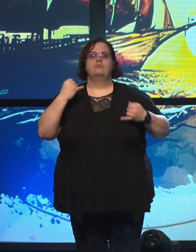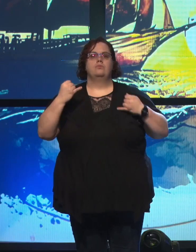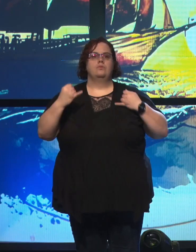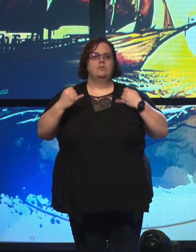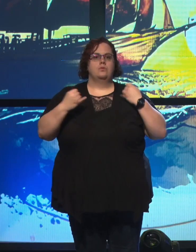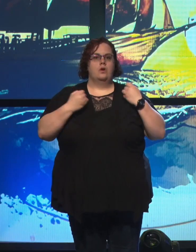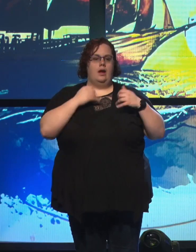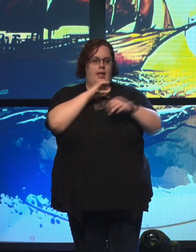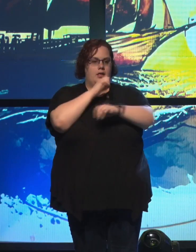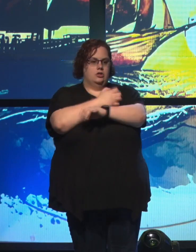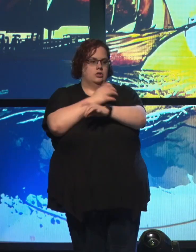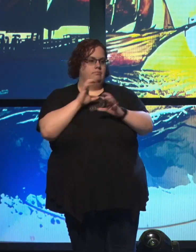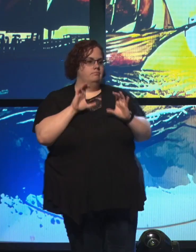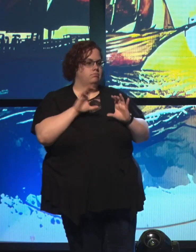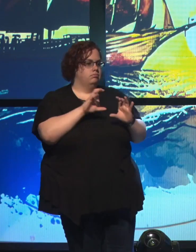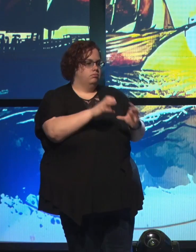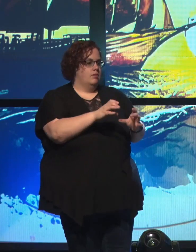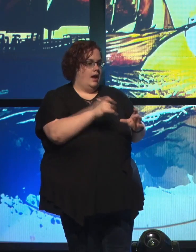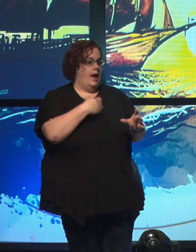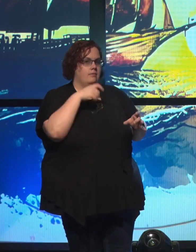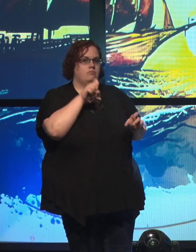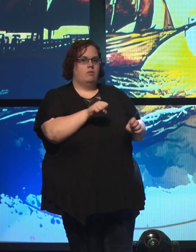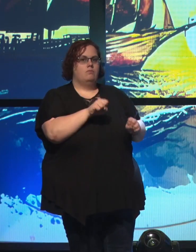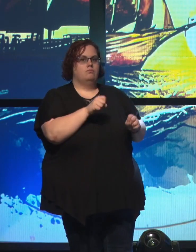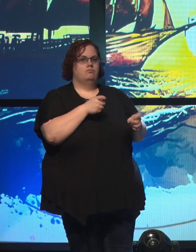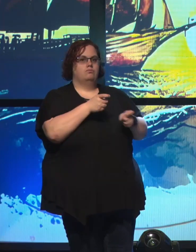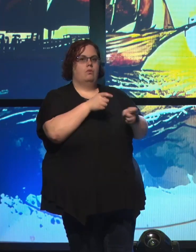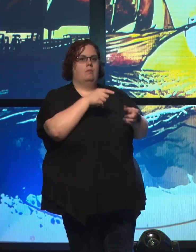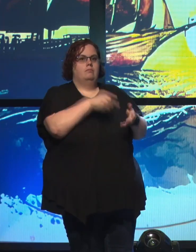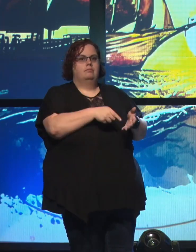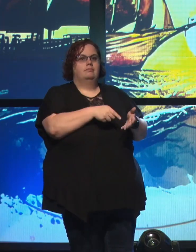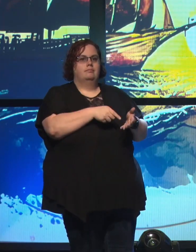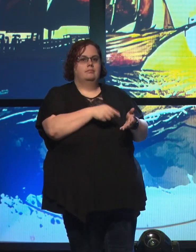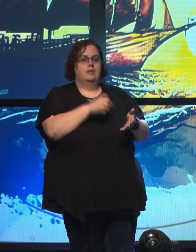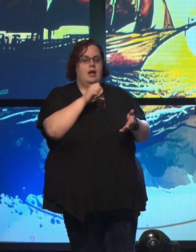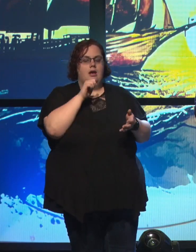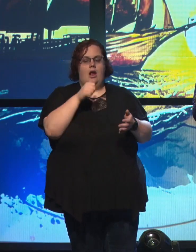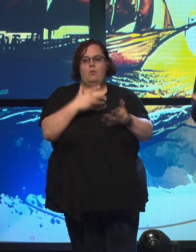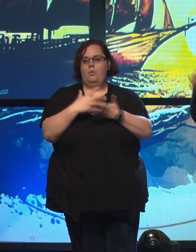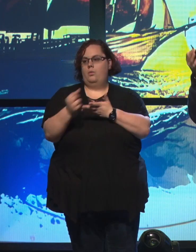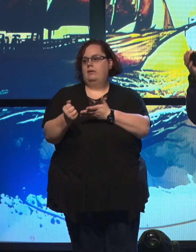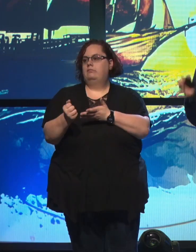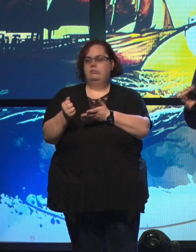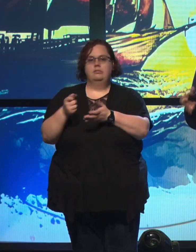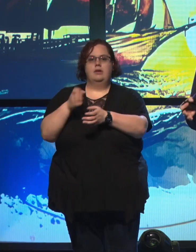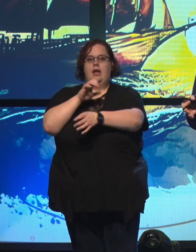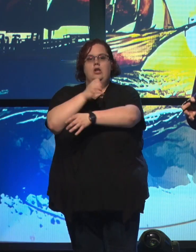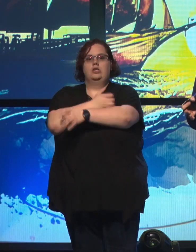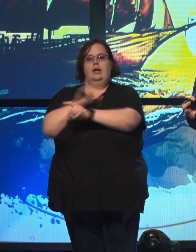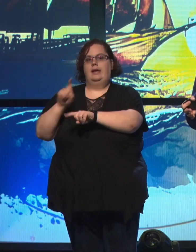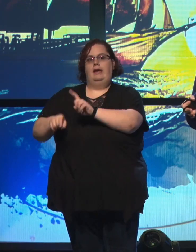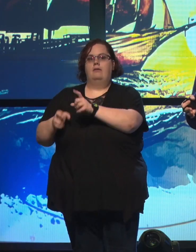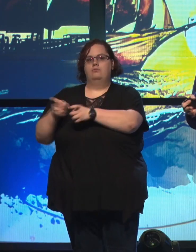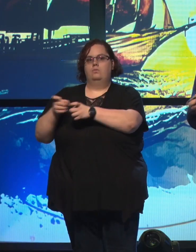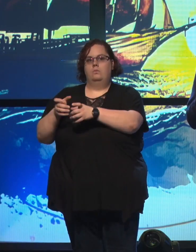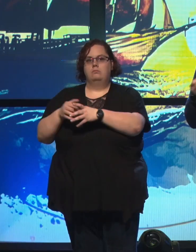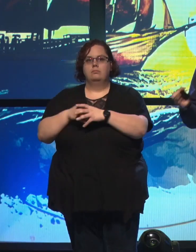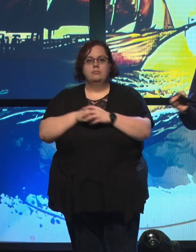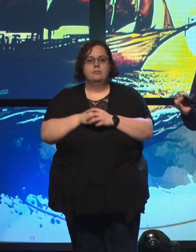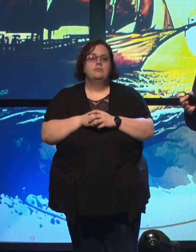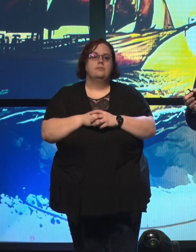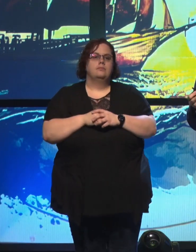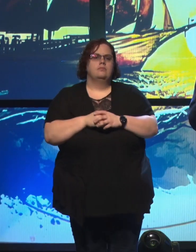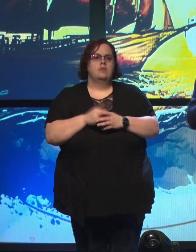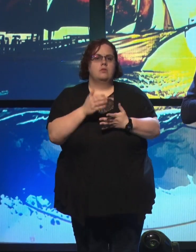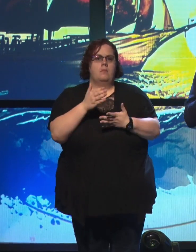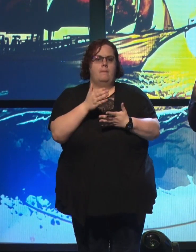my energy into the things that I can control and not wasting my energy on the things I can't control. There's a peace